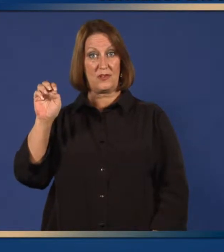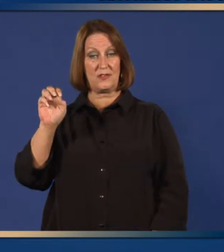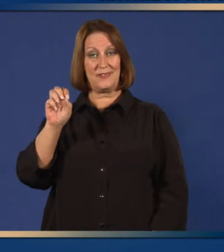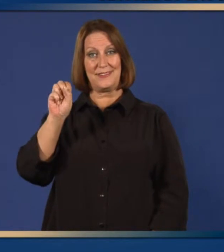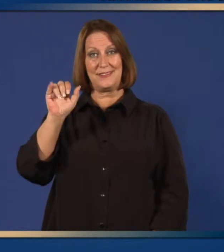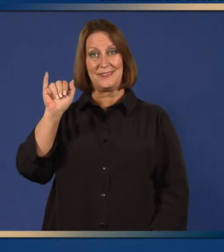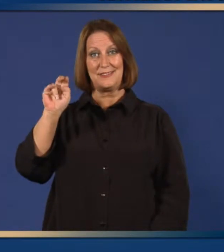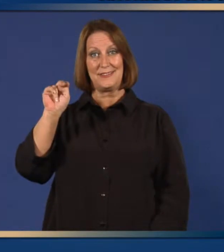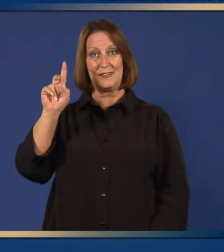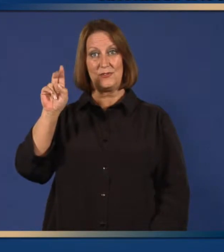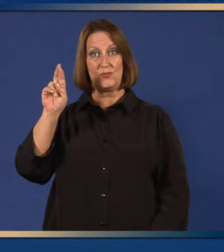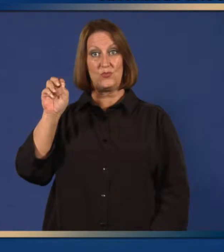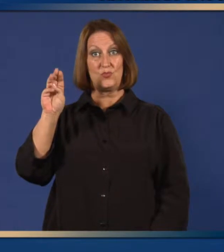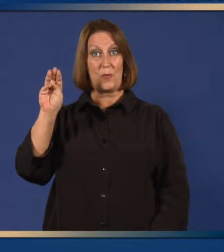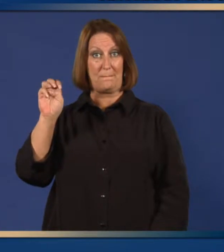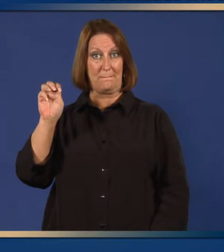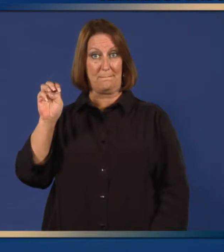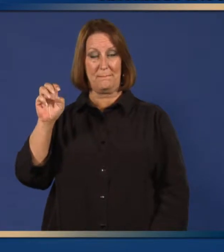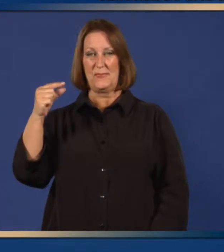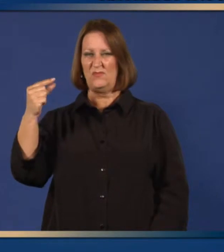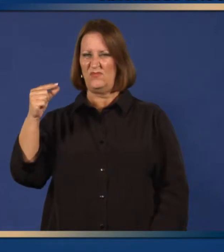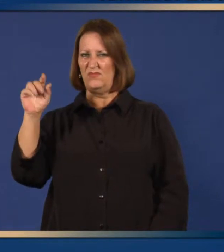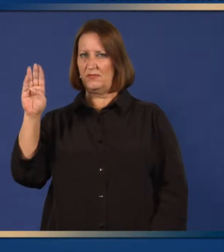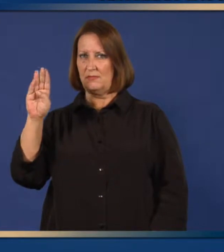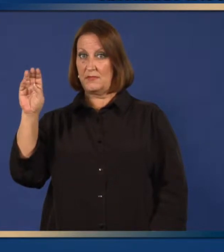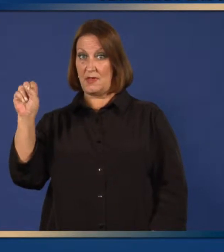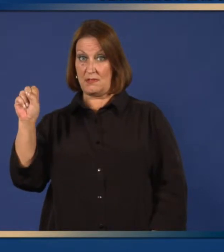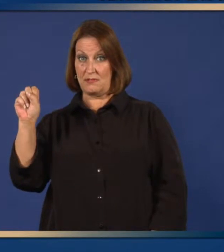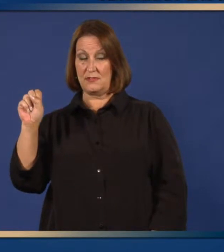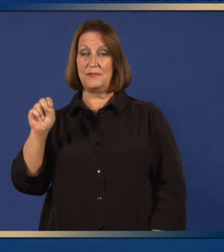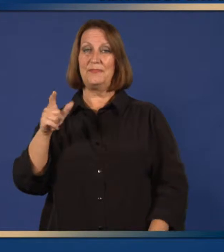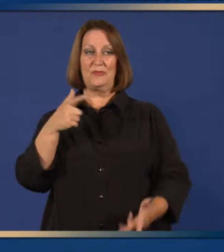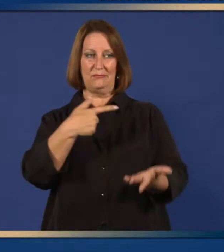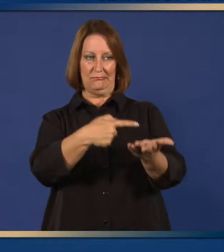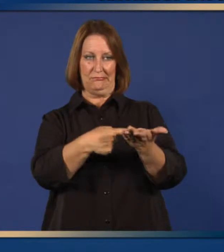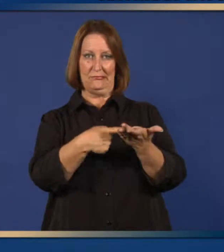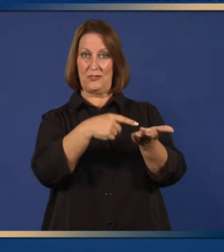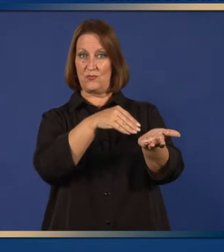recommend not getting anthrax vaccine.